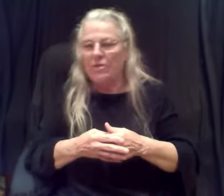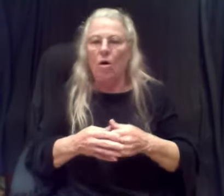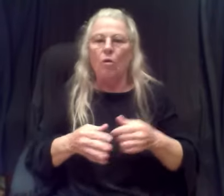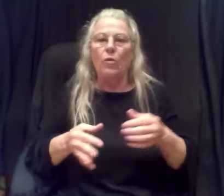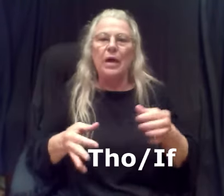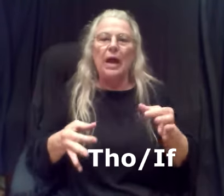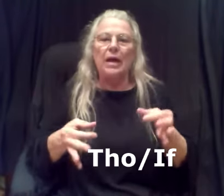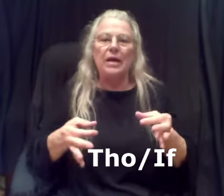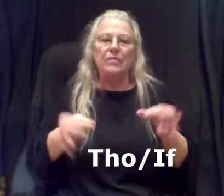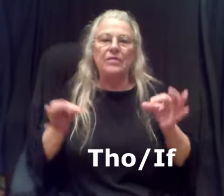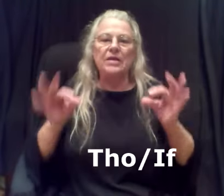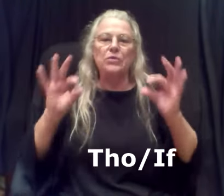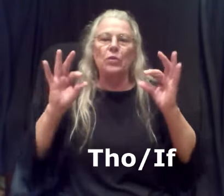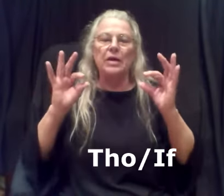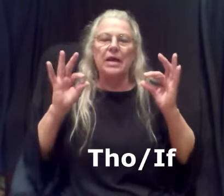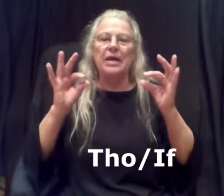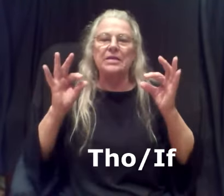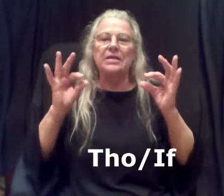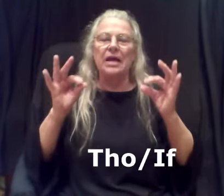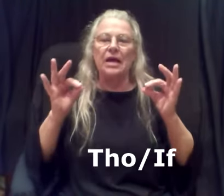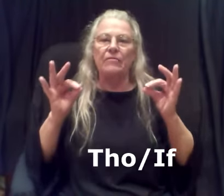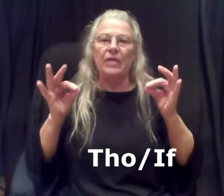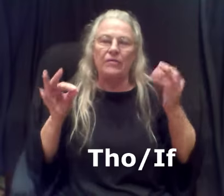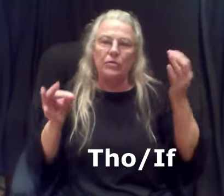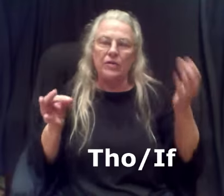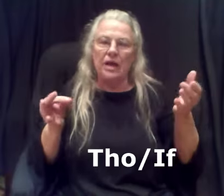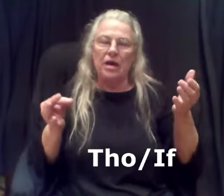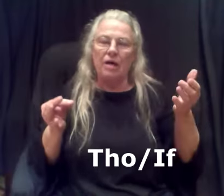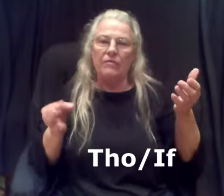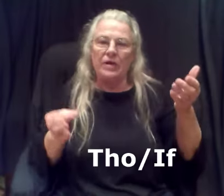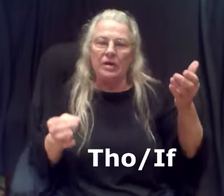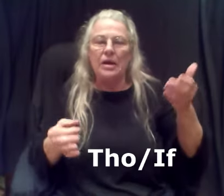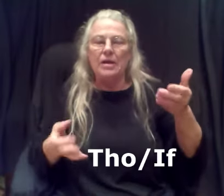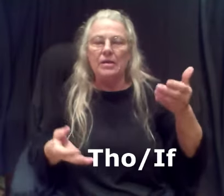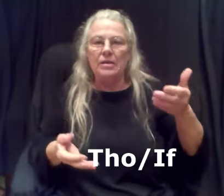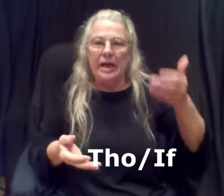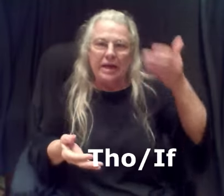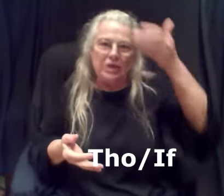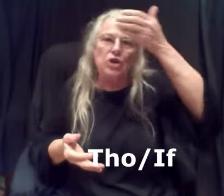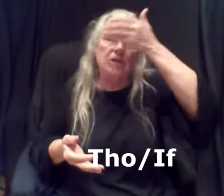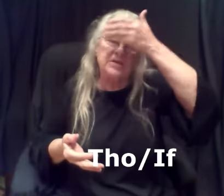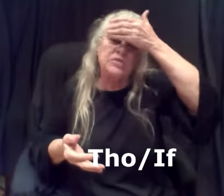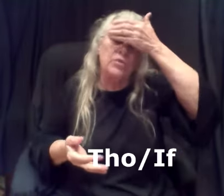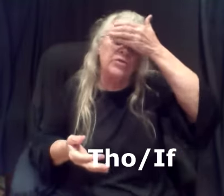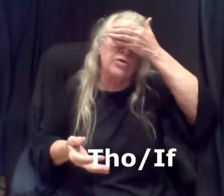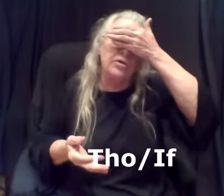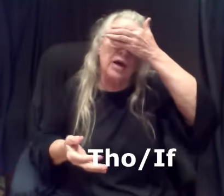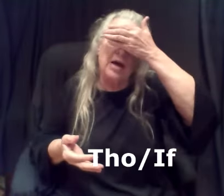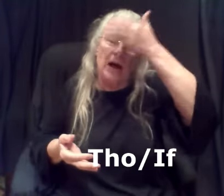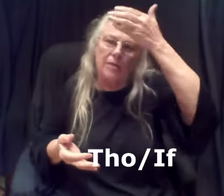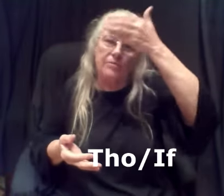Though, and in this one, it is if. If you think of the Lady Justice with her